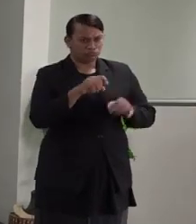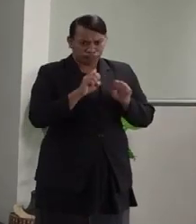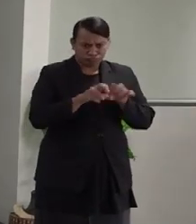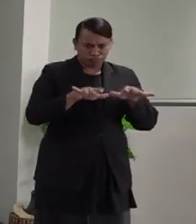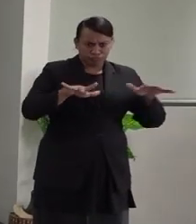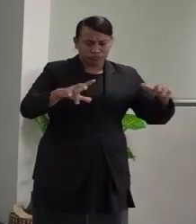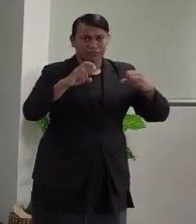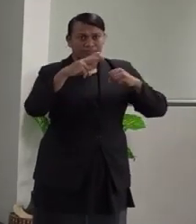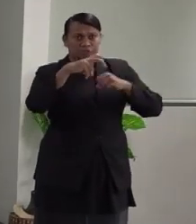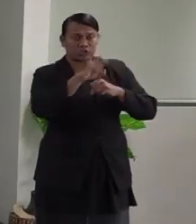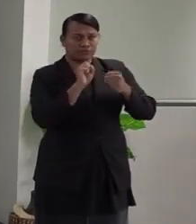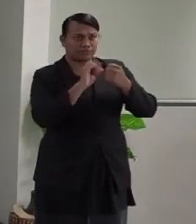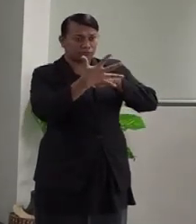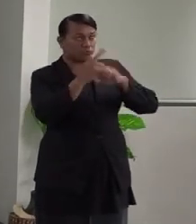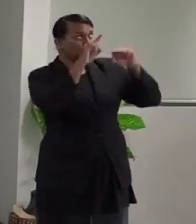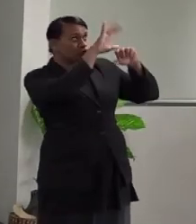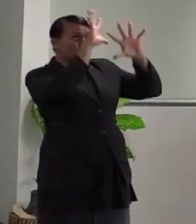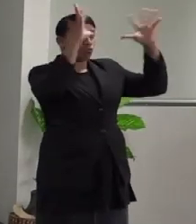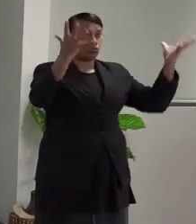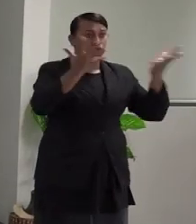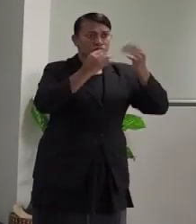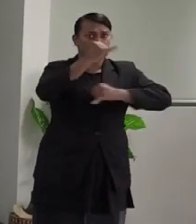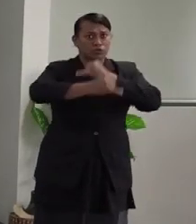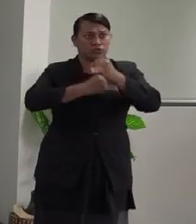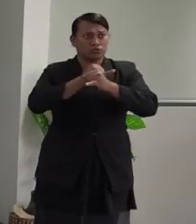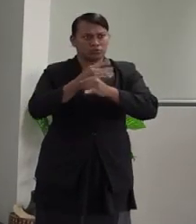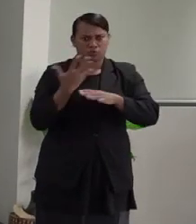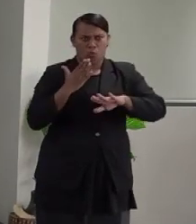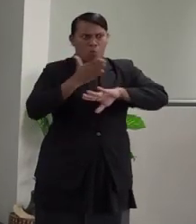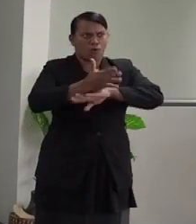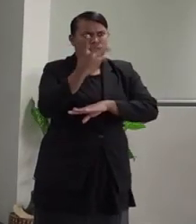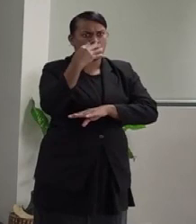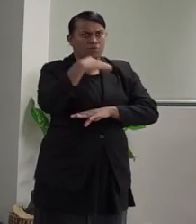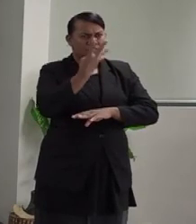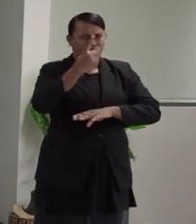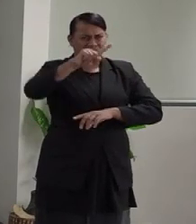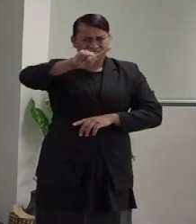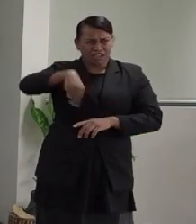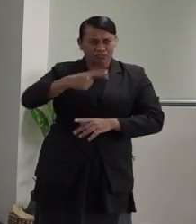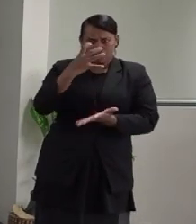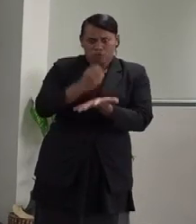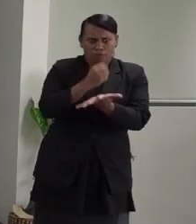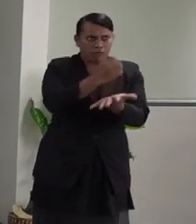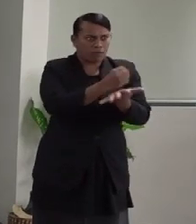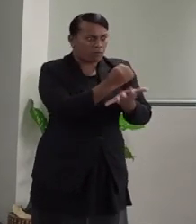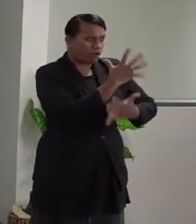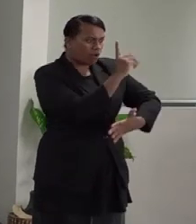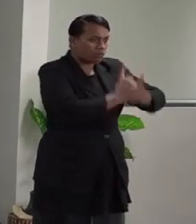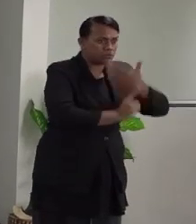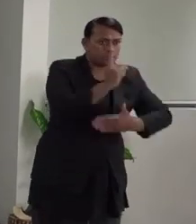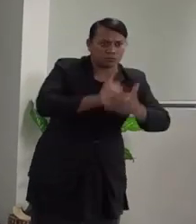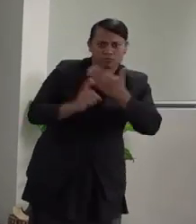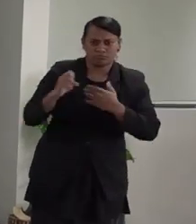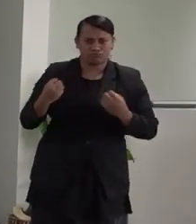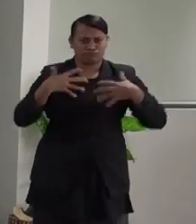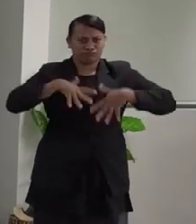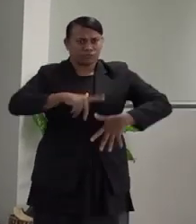Globally, there are now over 414,000 confirmed cases in 194 countries and